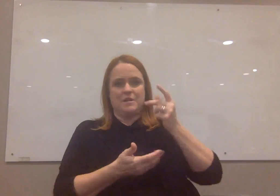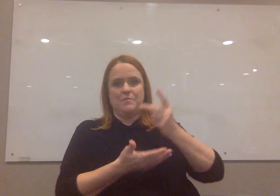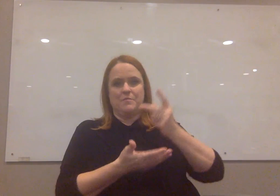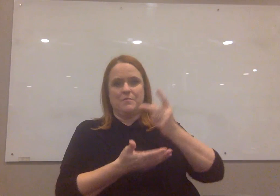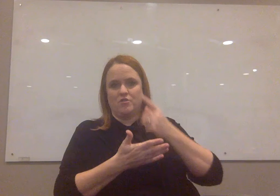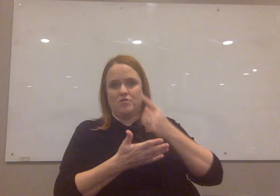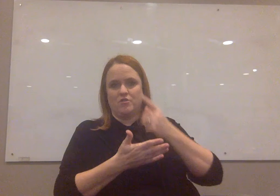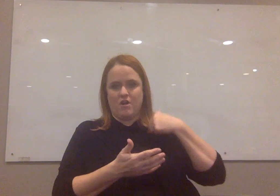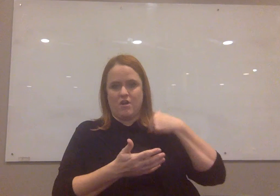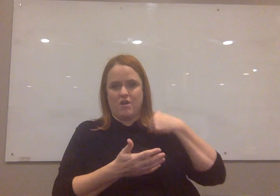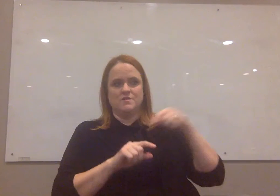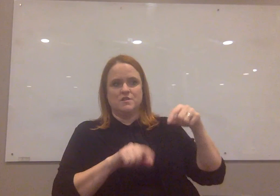just started working. But Yeah,